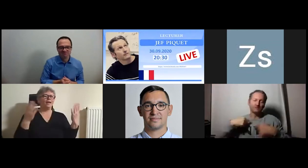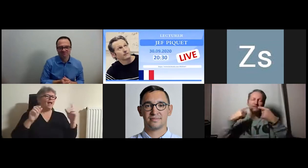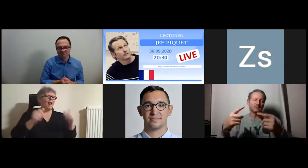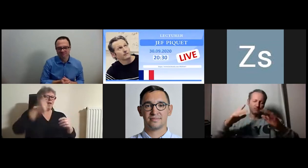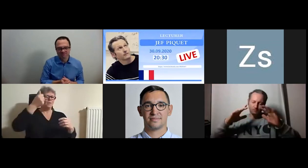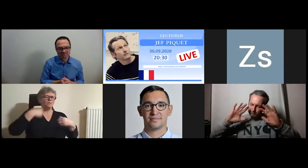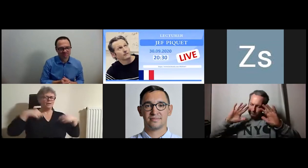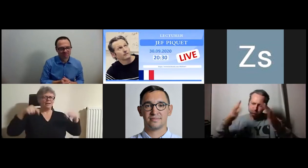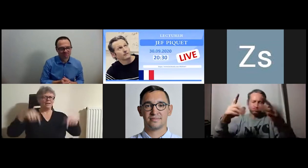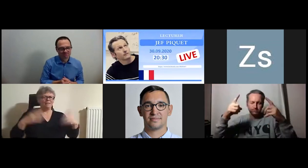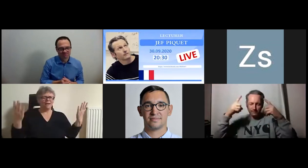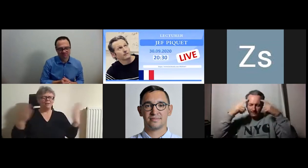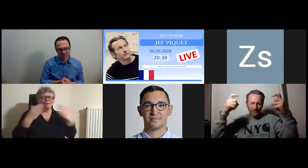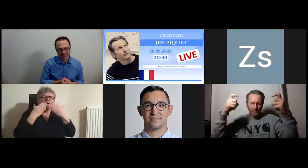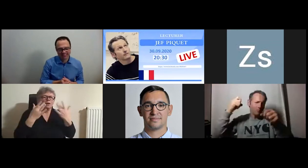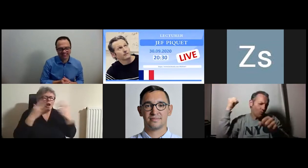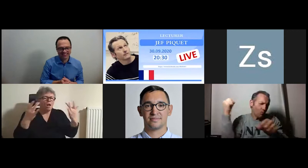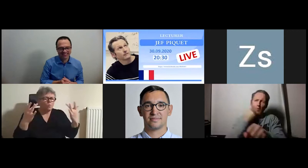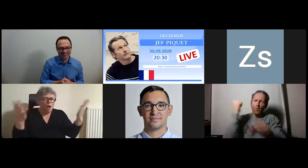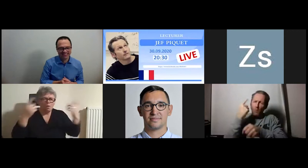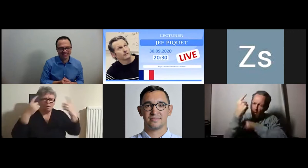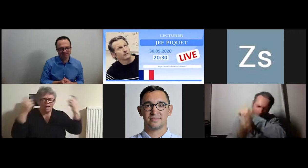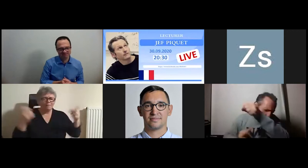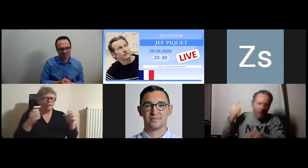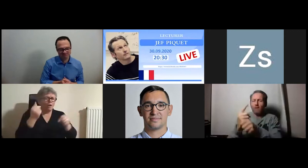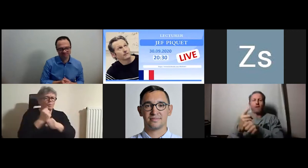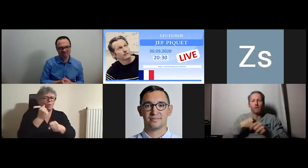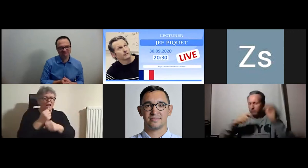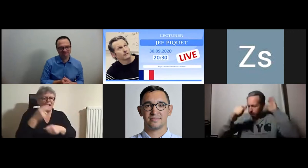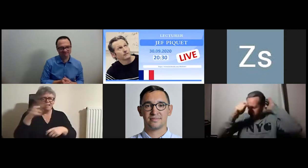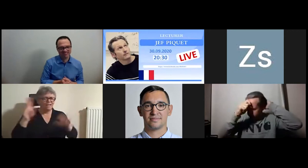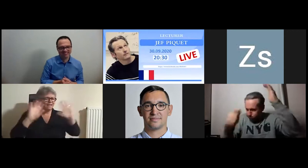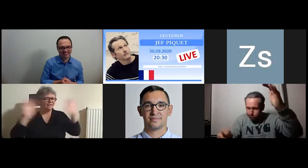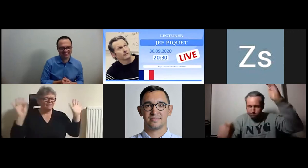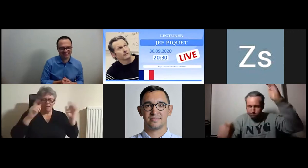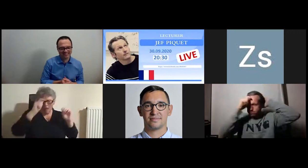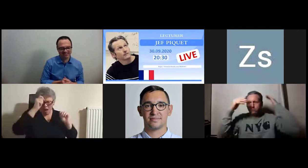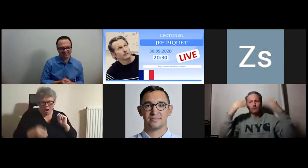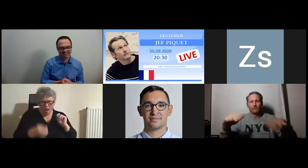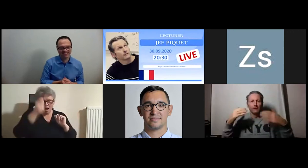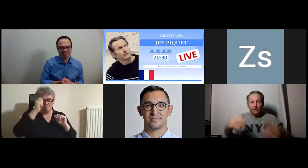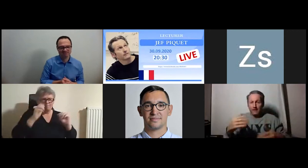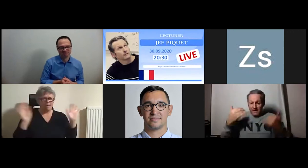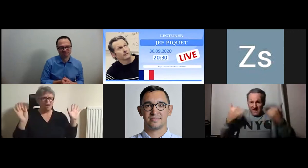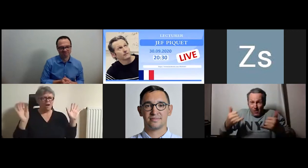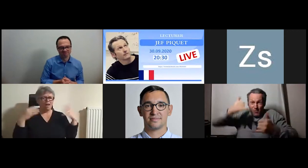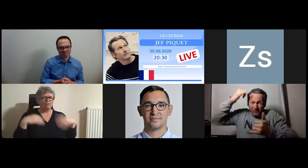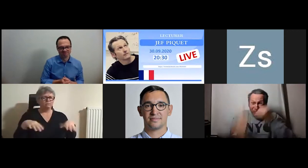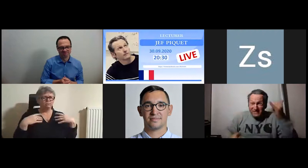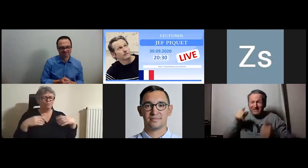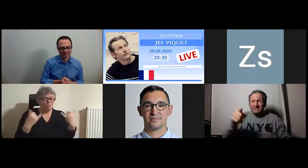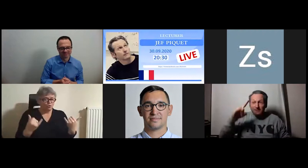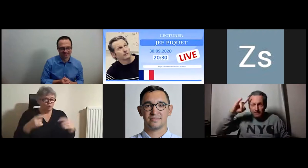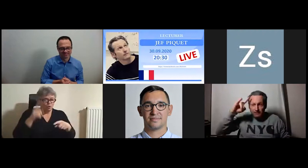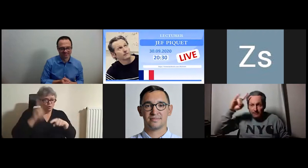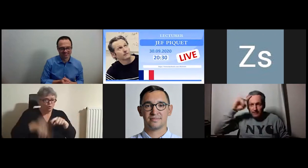Hello, all. I just want to say this has been such fantastic work, Dami. My hat off to you. I'm